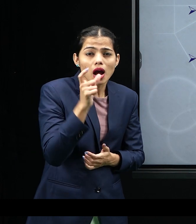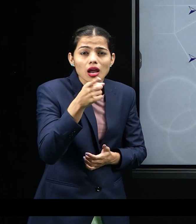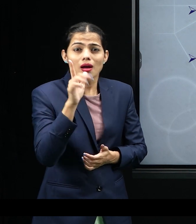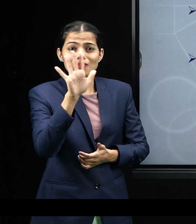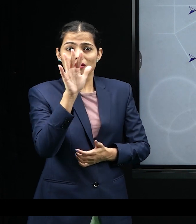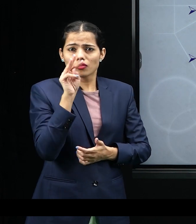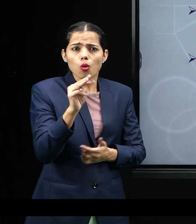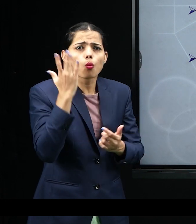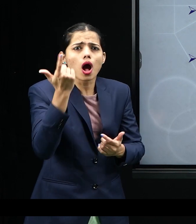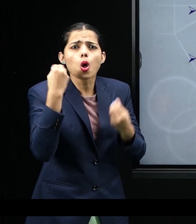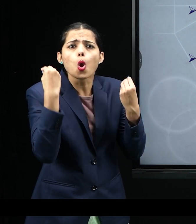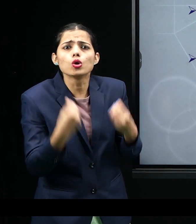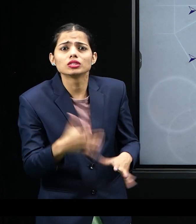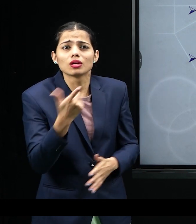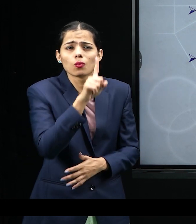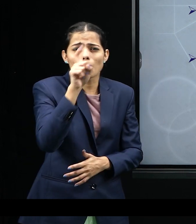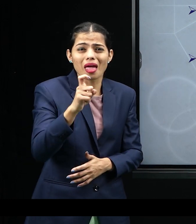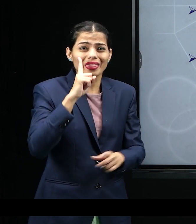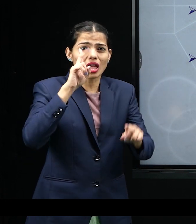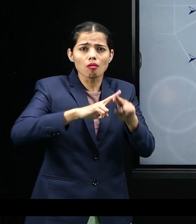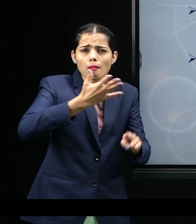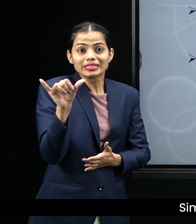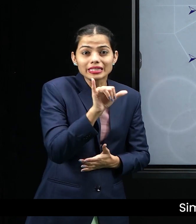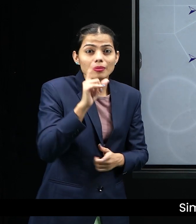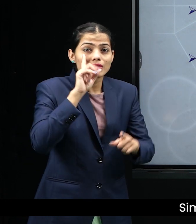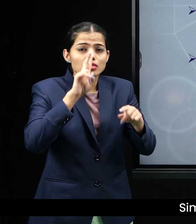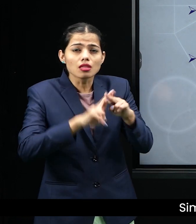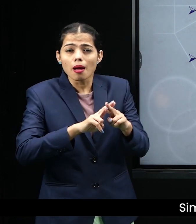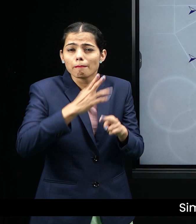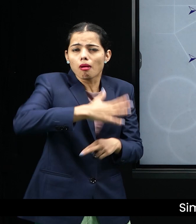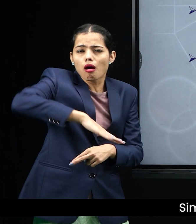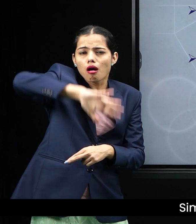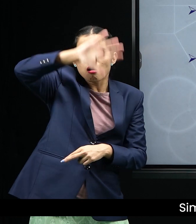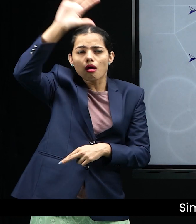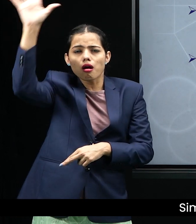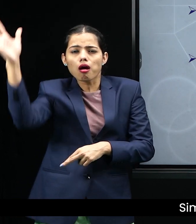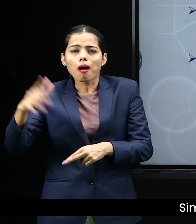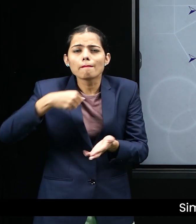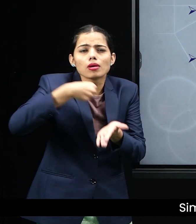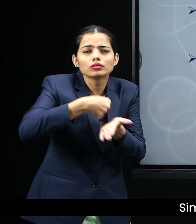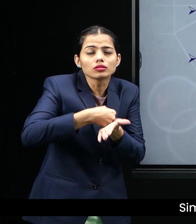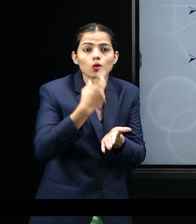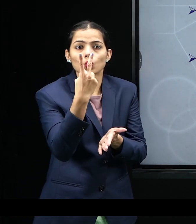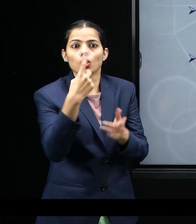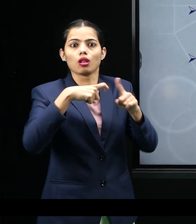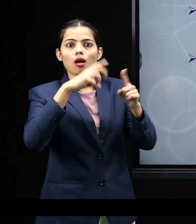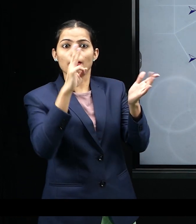minus 5000. Why? Similarly, if a mountain base is 2 km